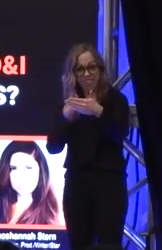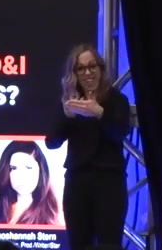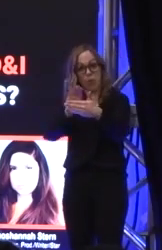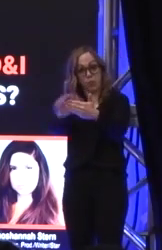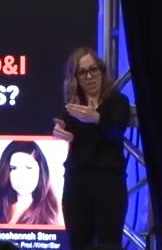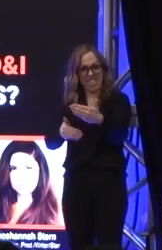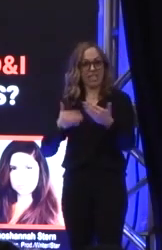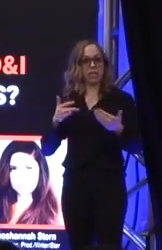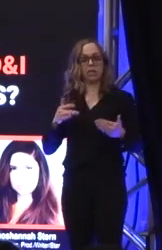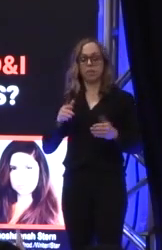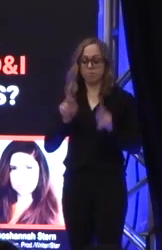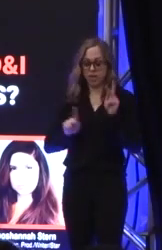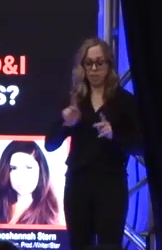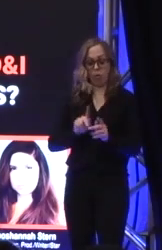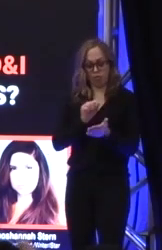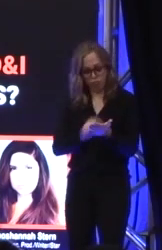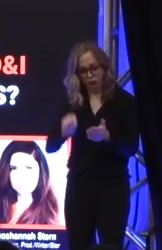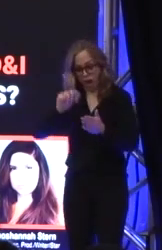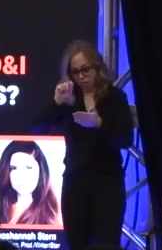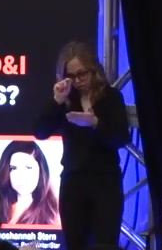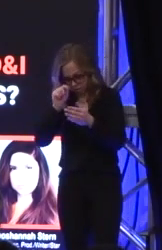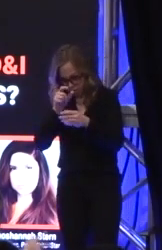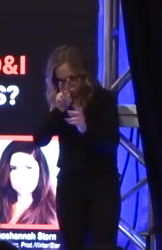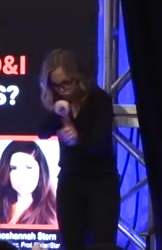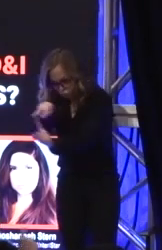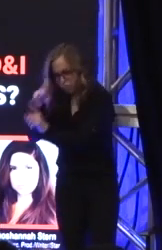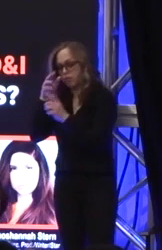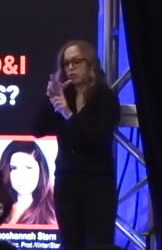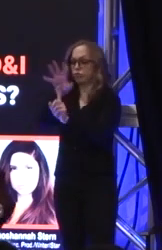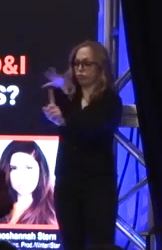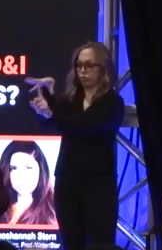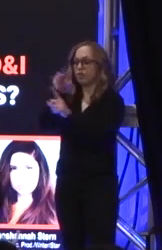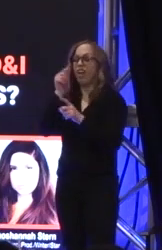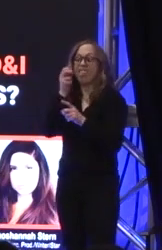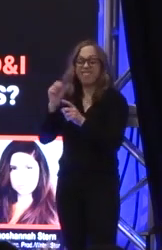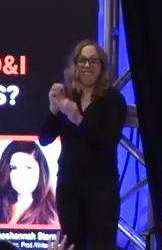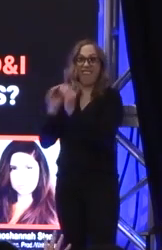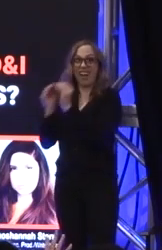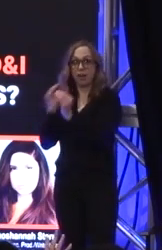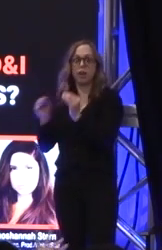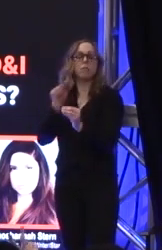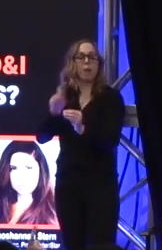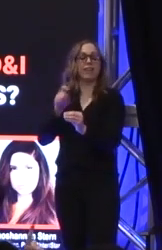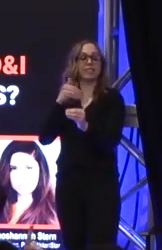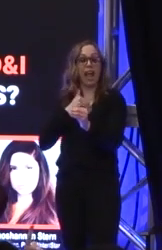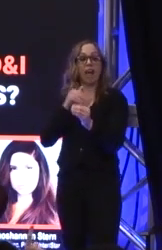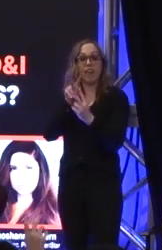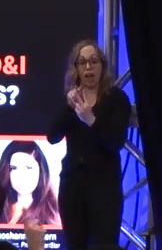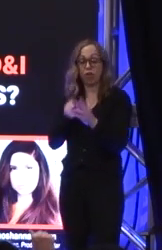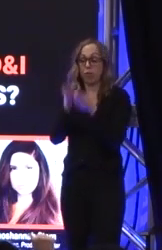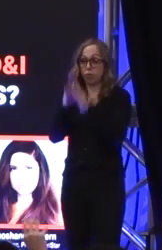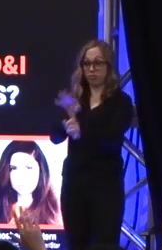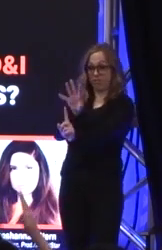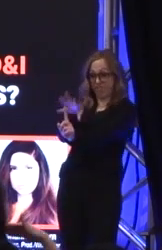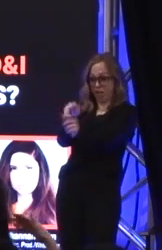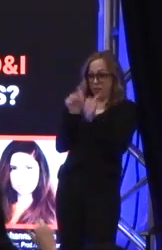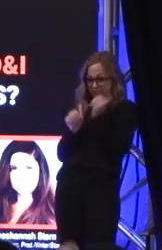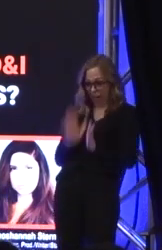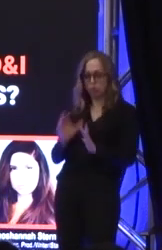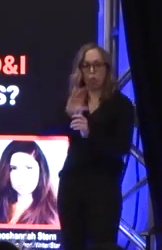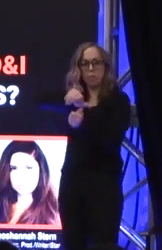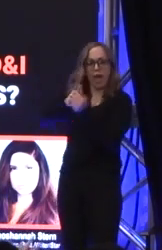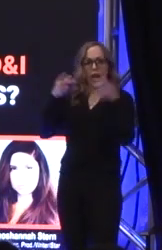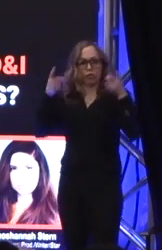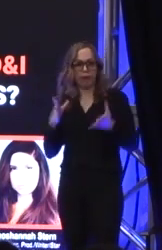weekend, participants write, shoot, edit, and submit 3 to 5 minute films that have somebody with a disability in front of or behind the camera. Partnering with